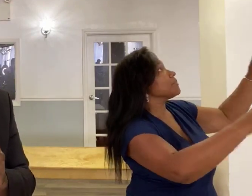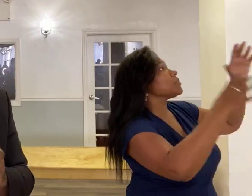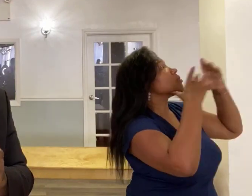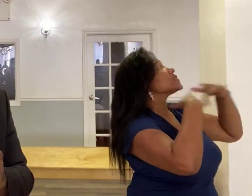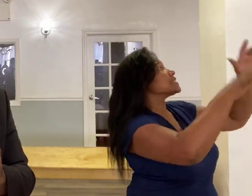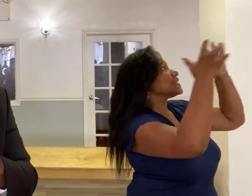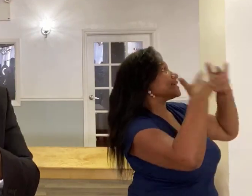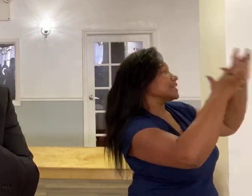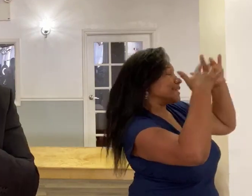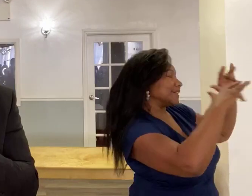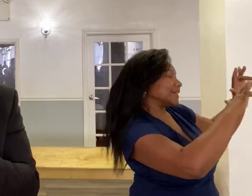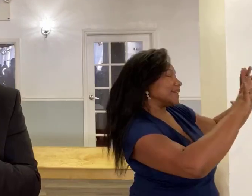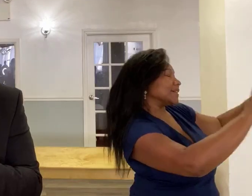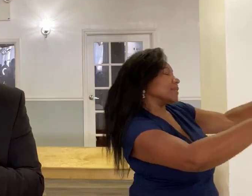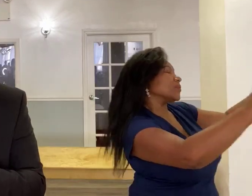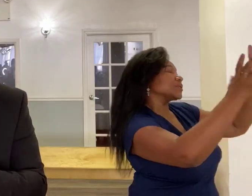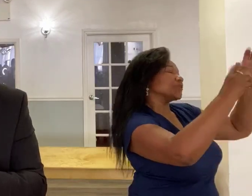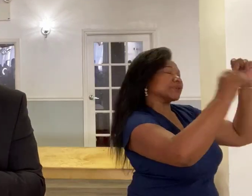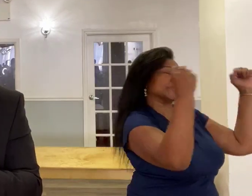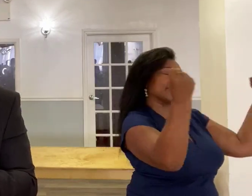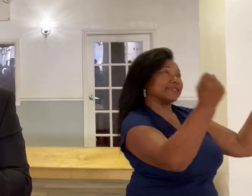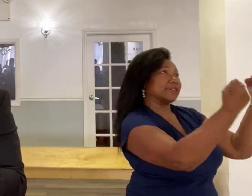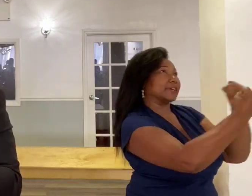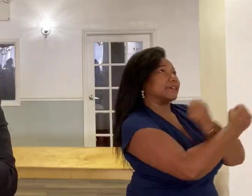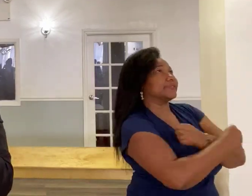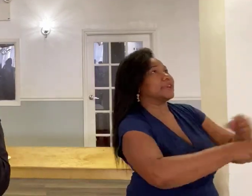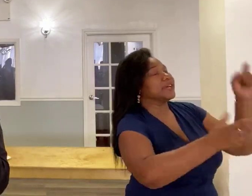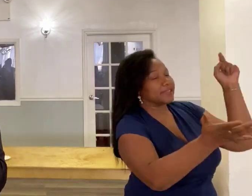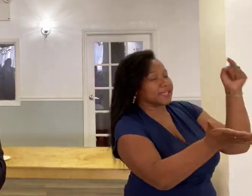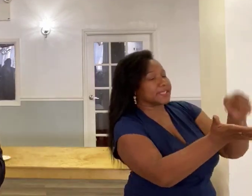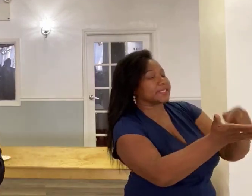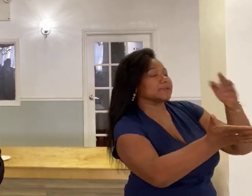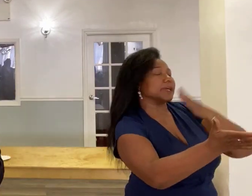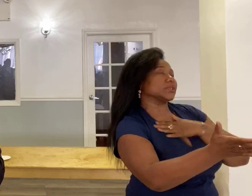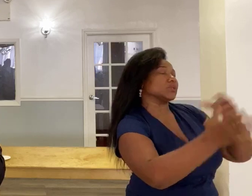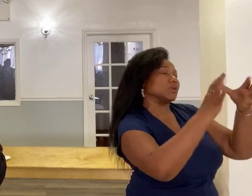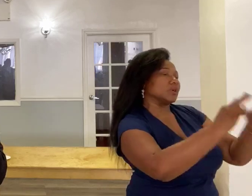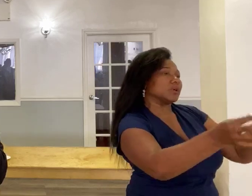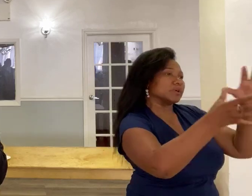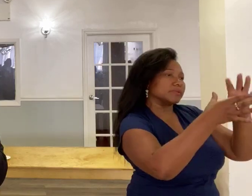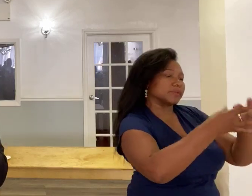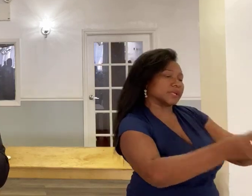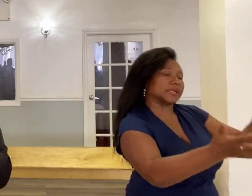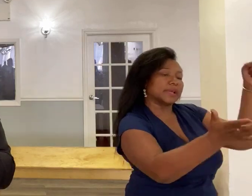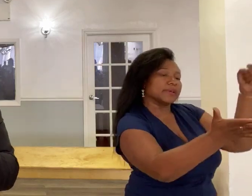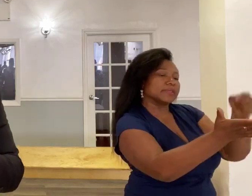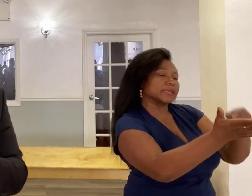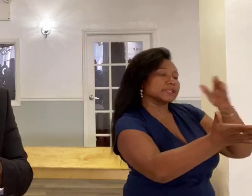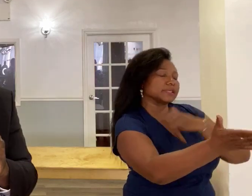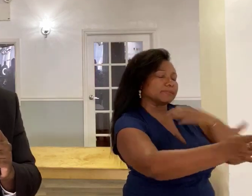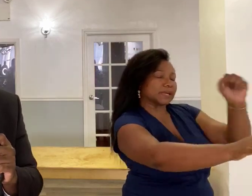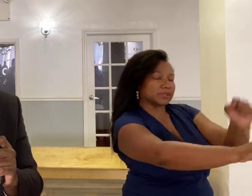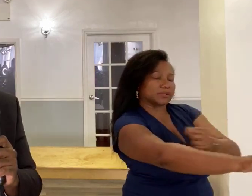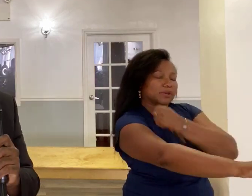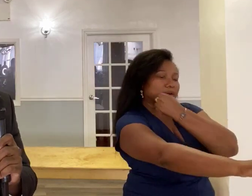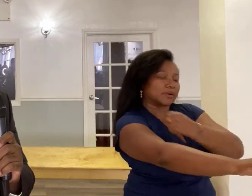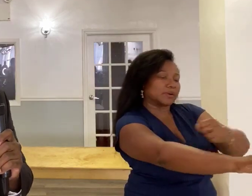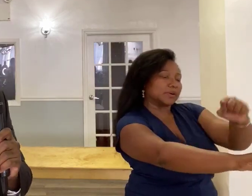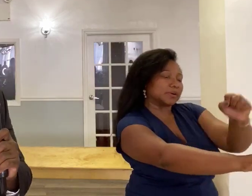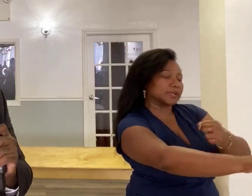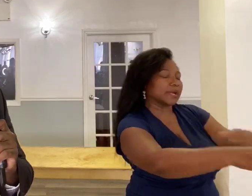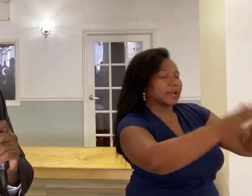of mercy, whispers of love. This is my story, this is